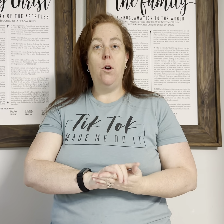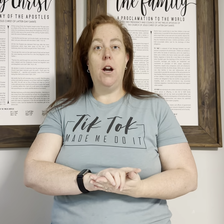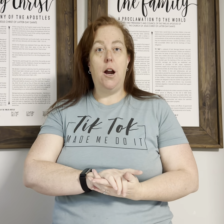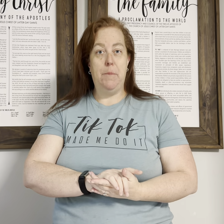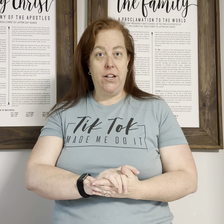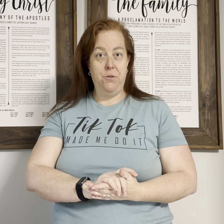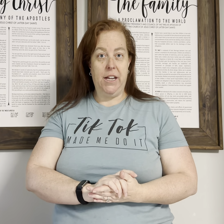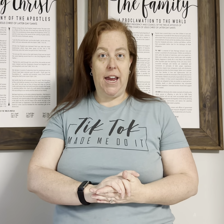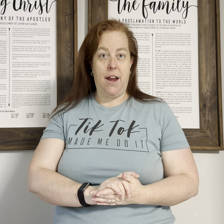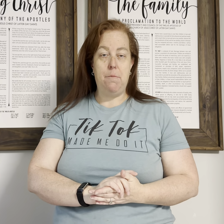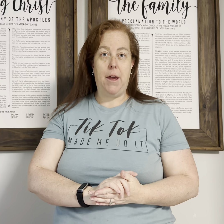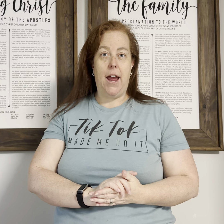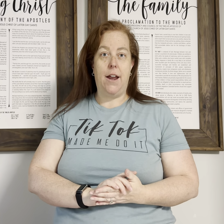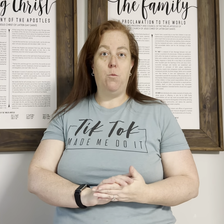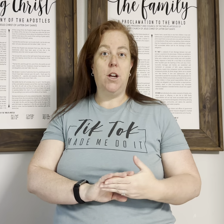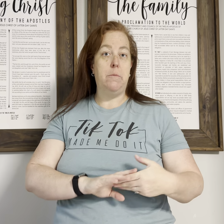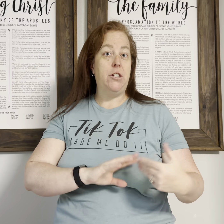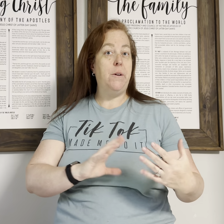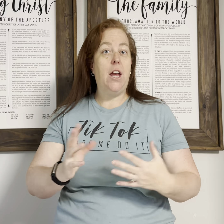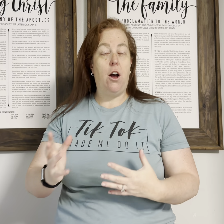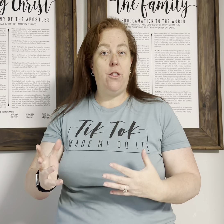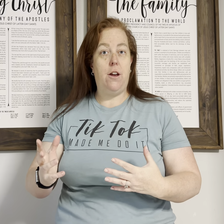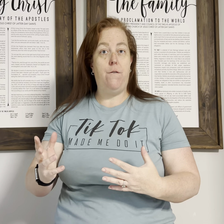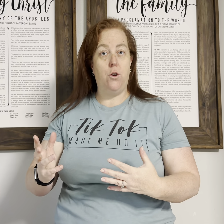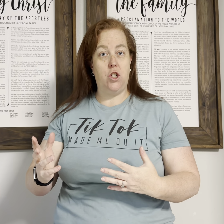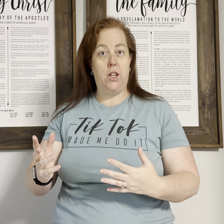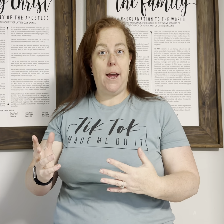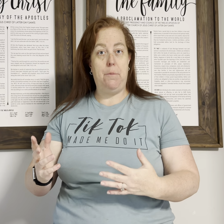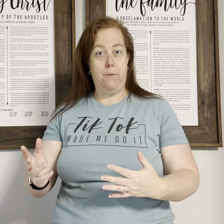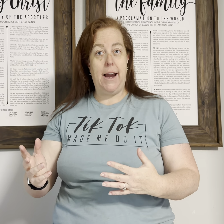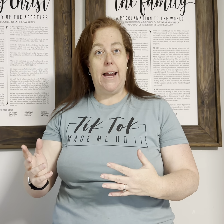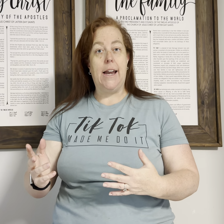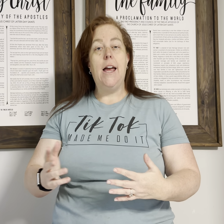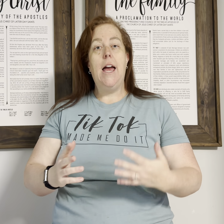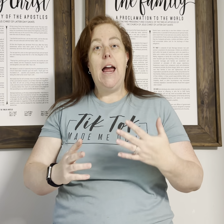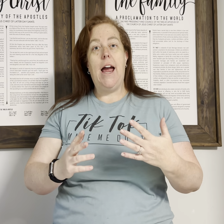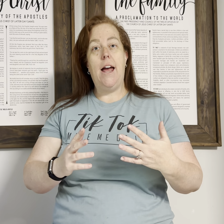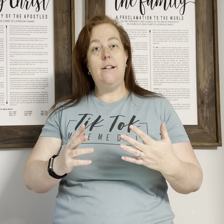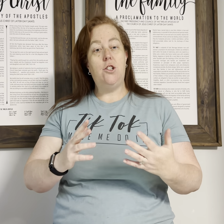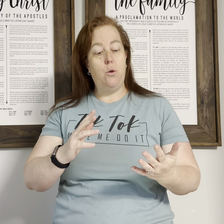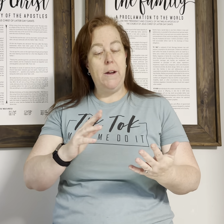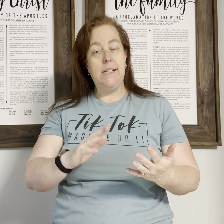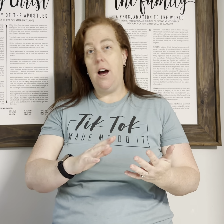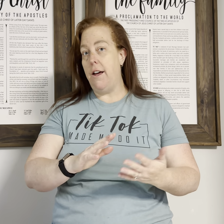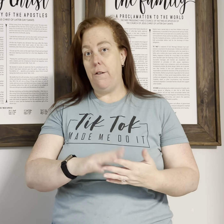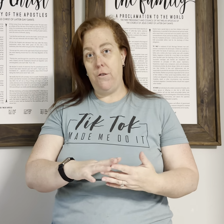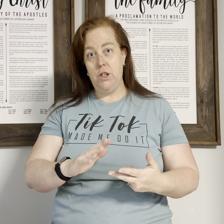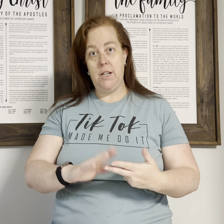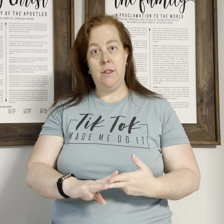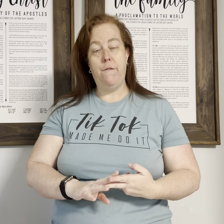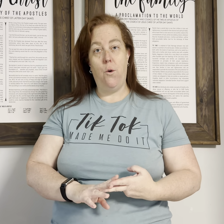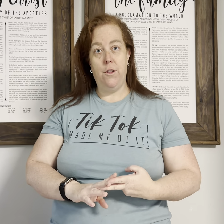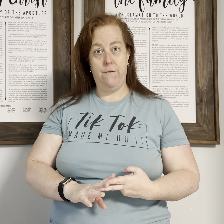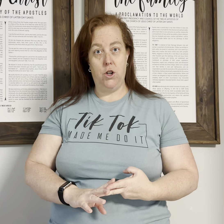our Patriot Camp, and we're going to be doing it on the 4th of July parade. And so we taught the first and the fourth